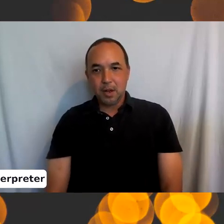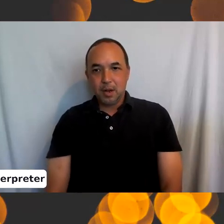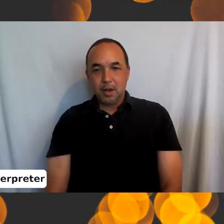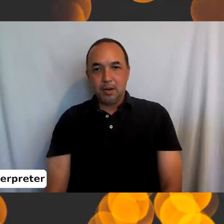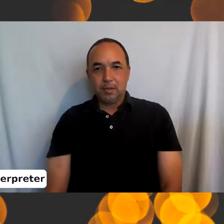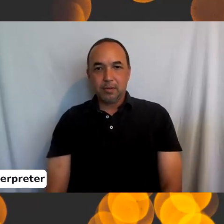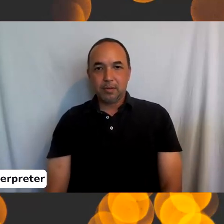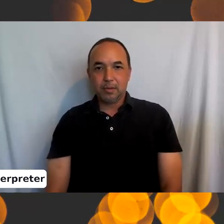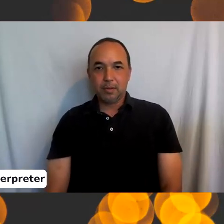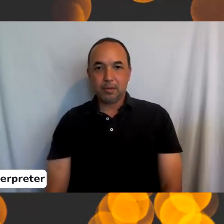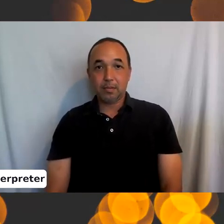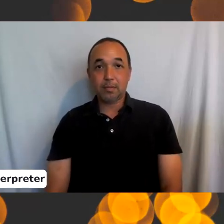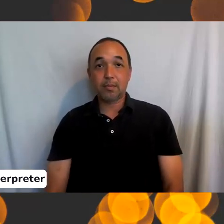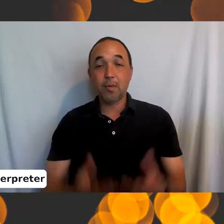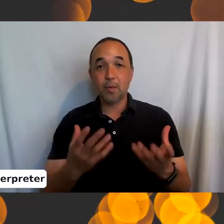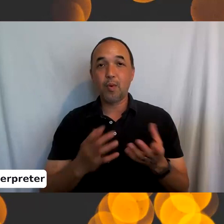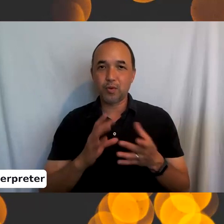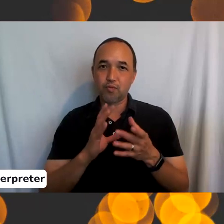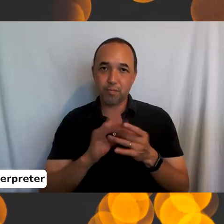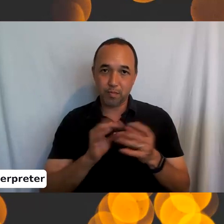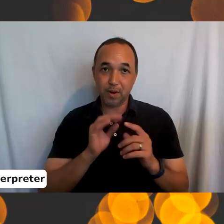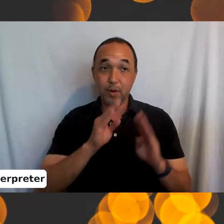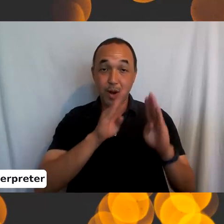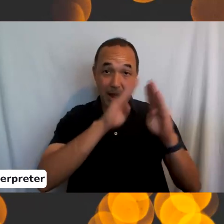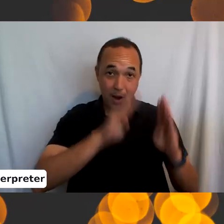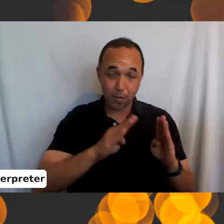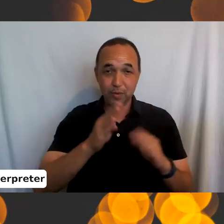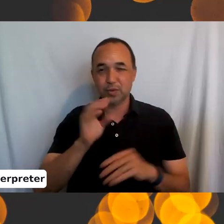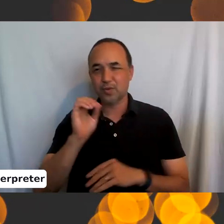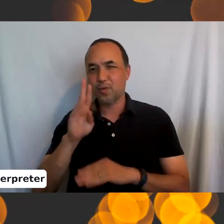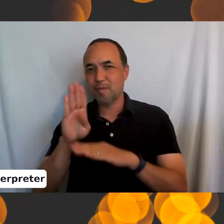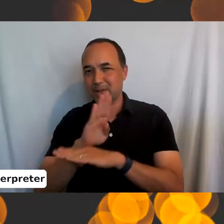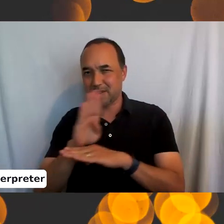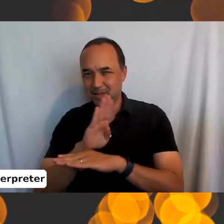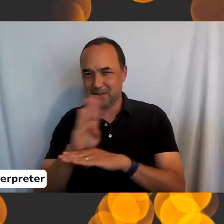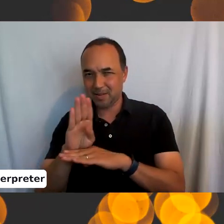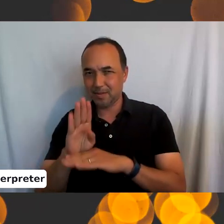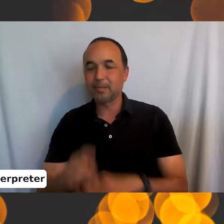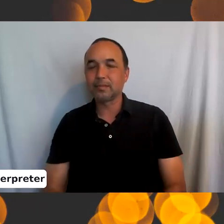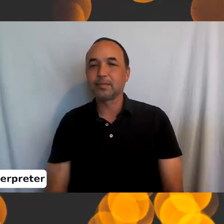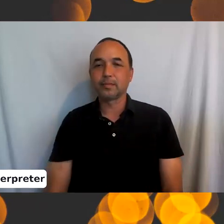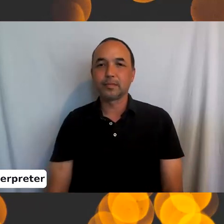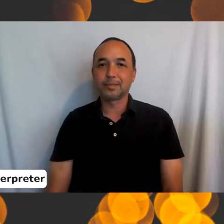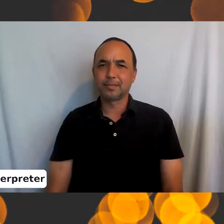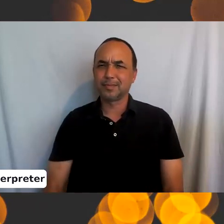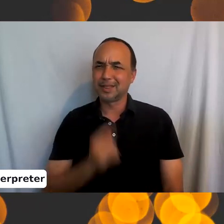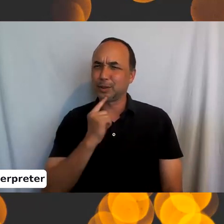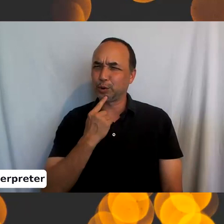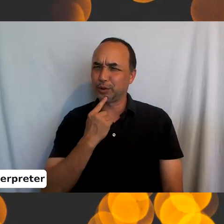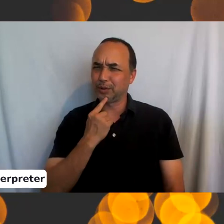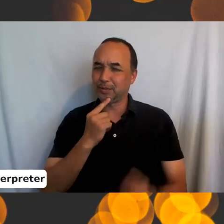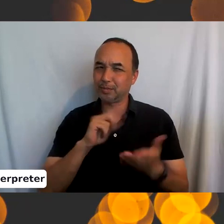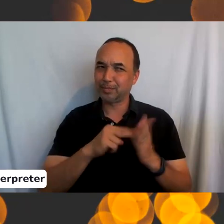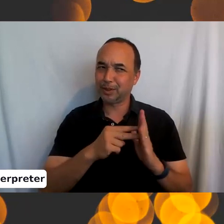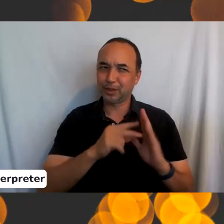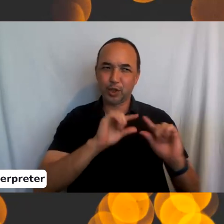I want to talk about investigating a home or a business. So this is kind of when it gets serious. You've kind of moved past the group